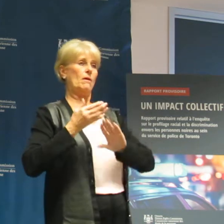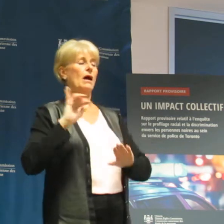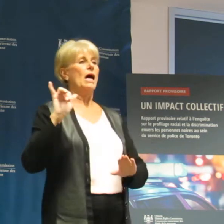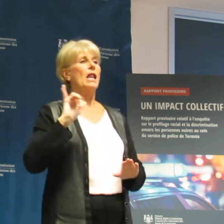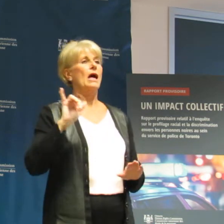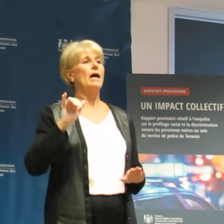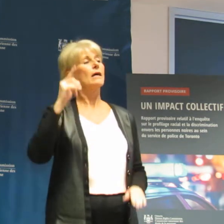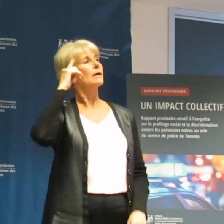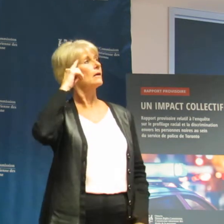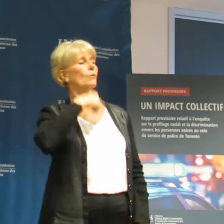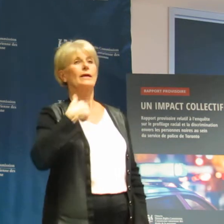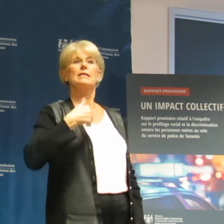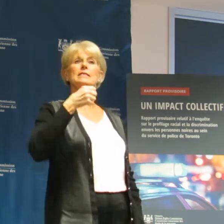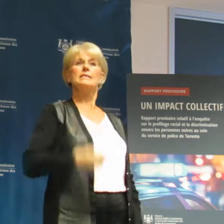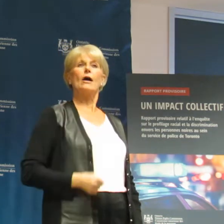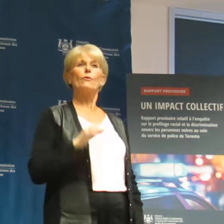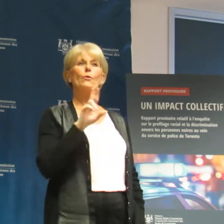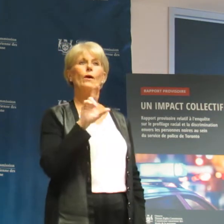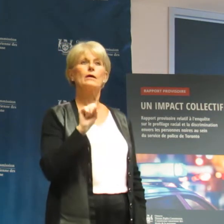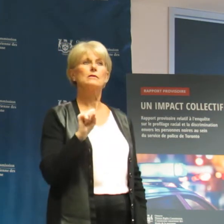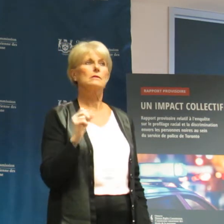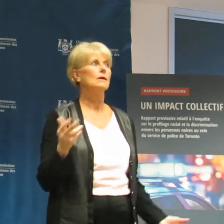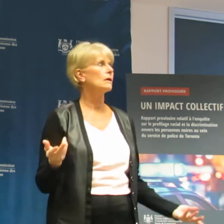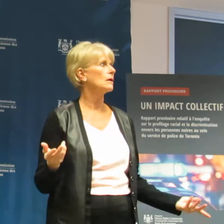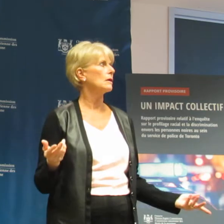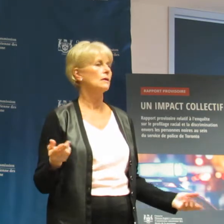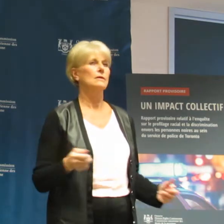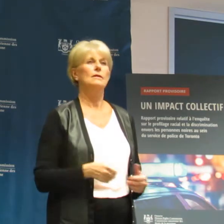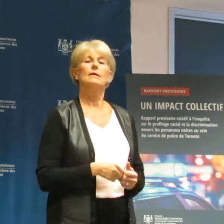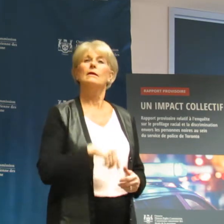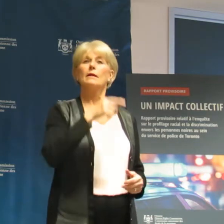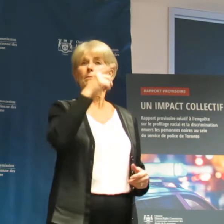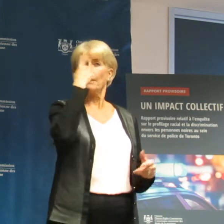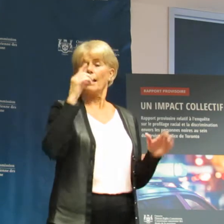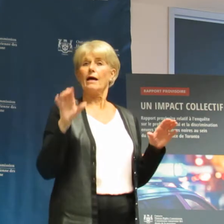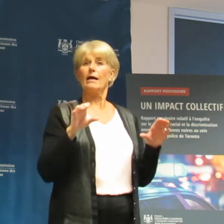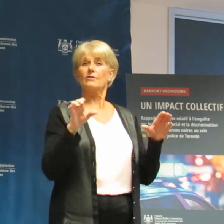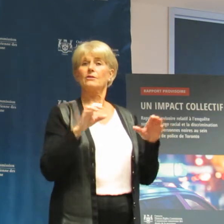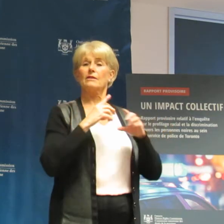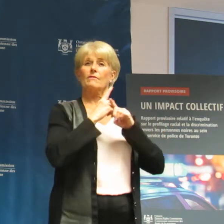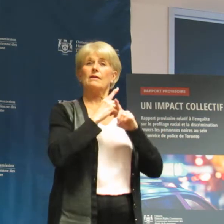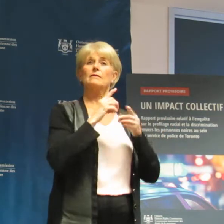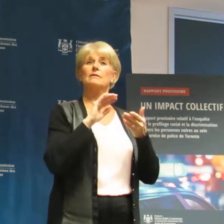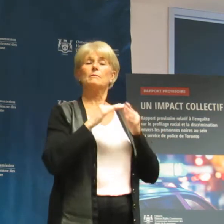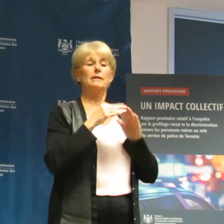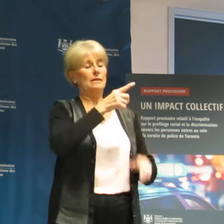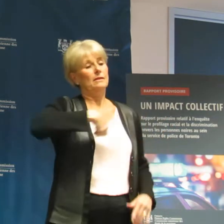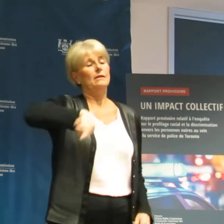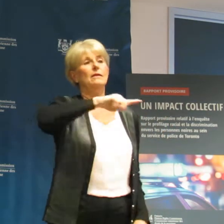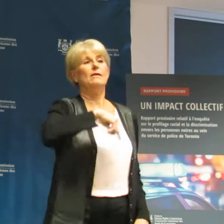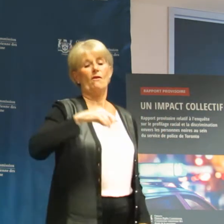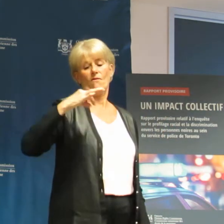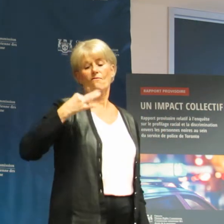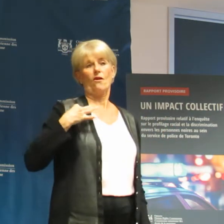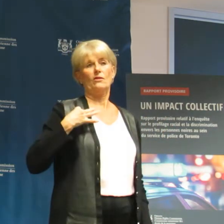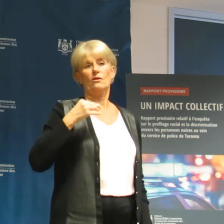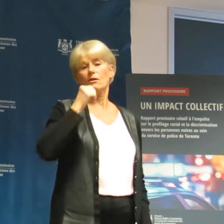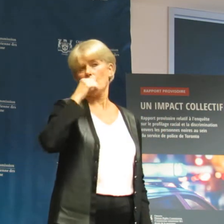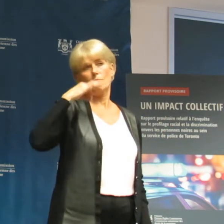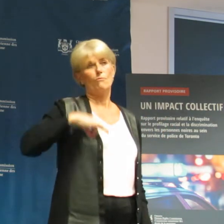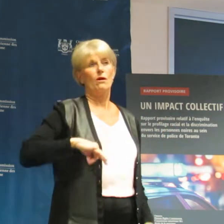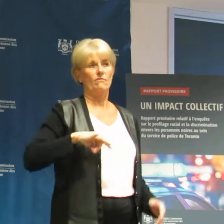the southern United States. The Black Action Defense Committee is a volunteer non-profit